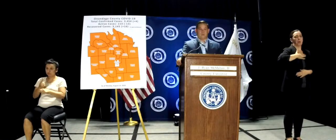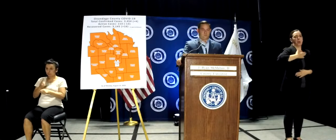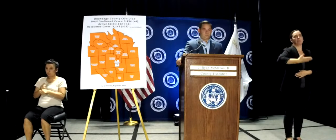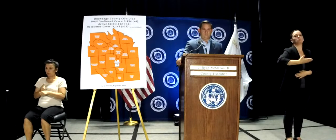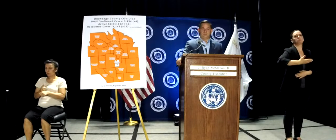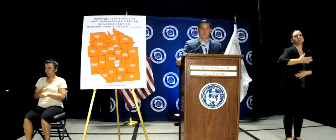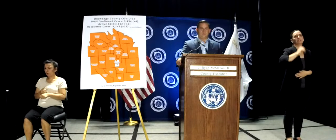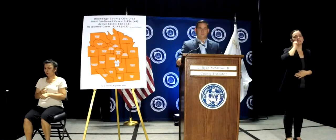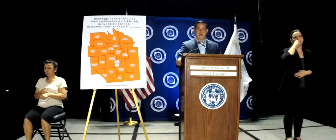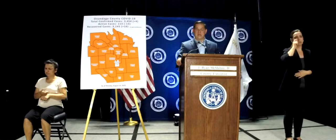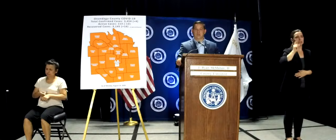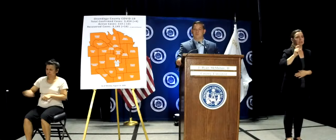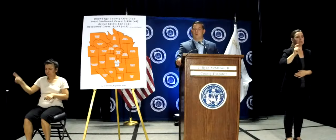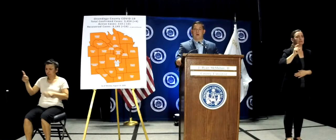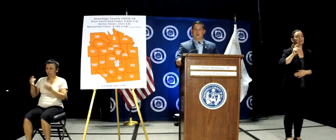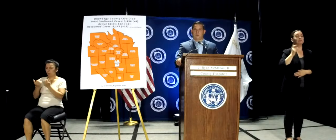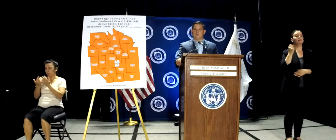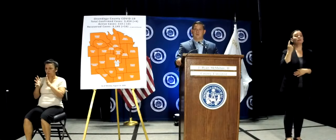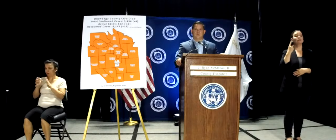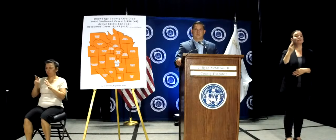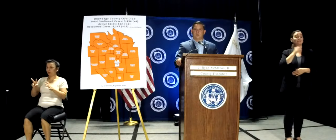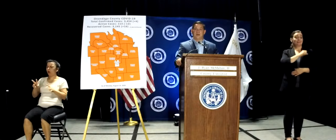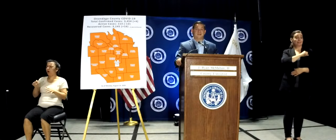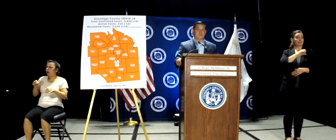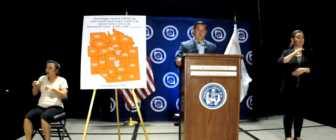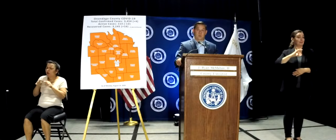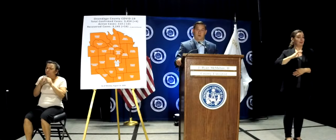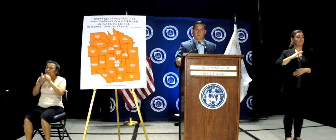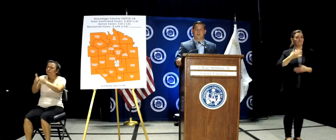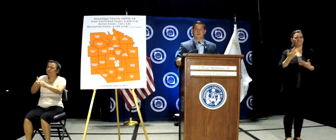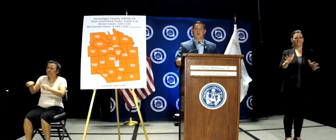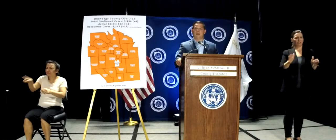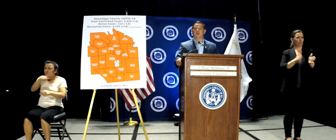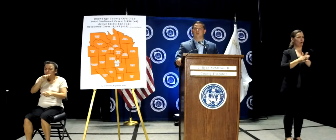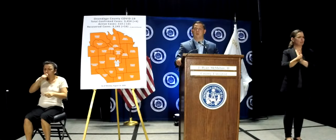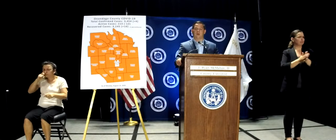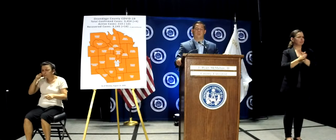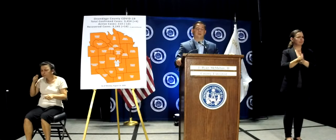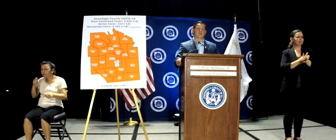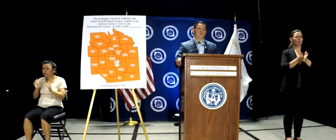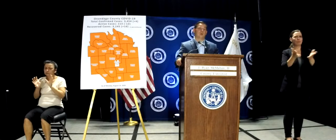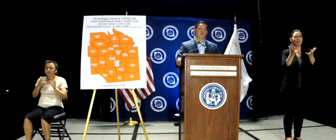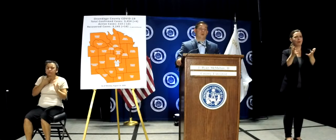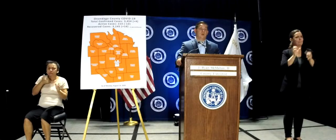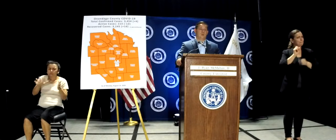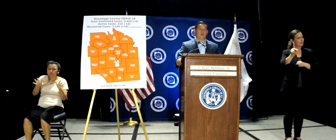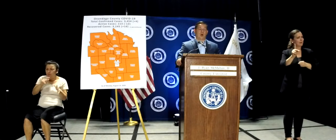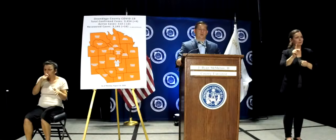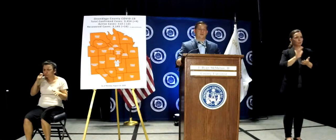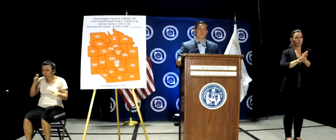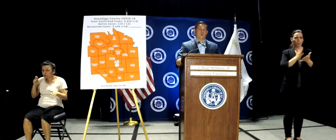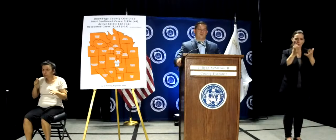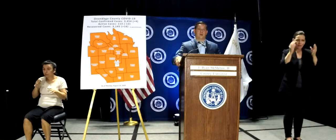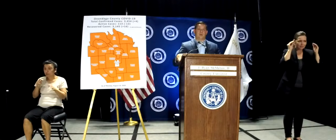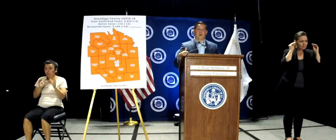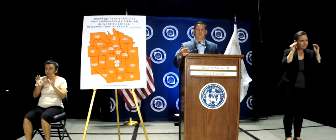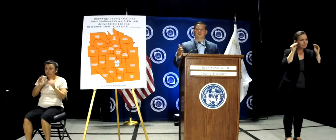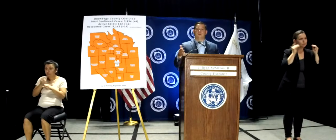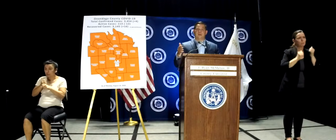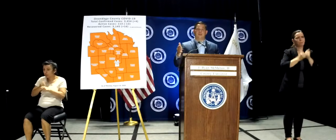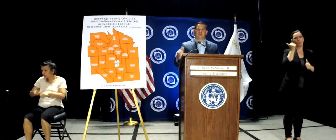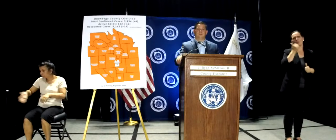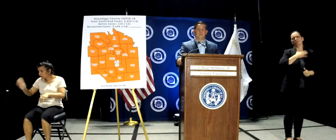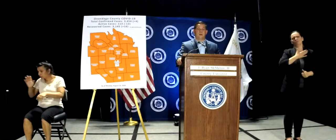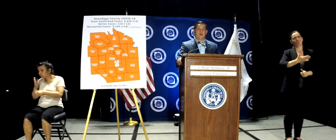Some are anxious but want to go back to school. Some are anxious, don't want to go back to school. Many just want to go back to school. Regardless, when we're talking about